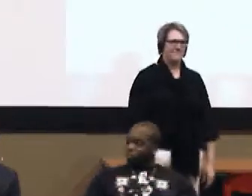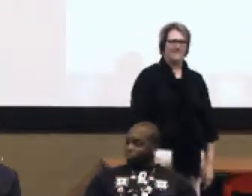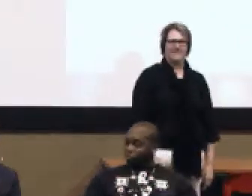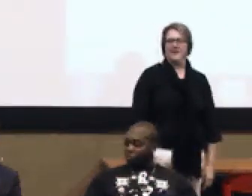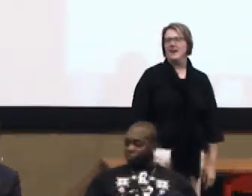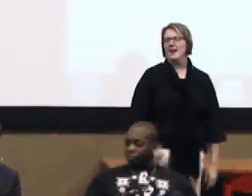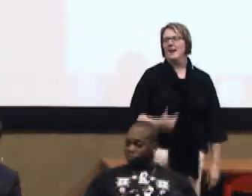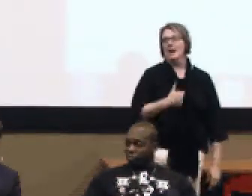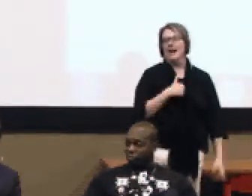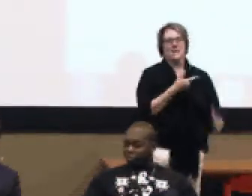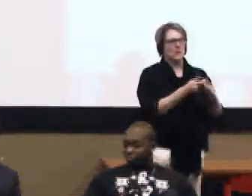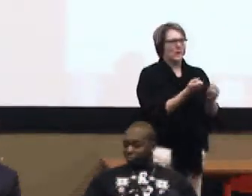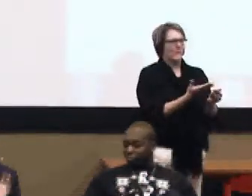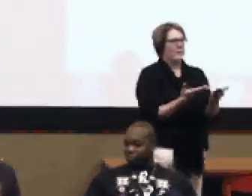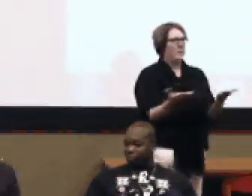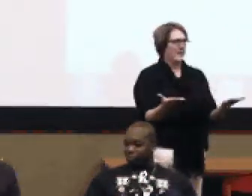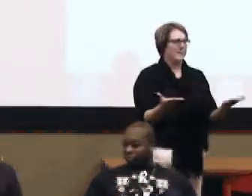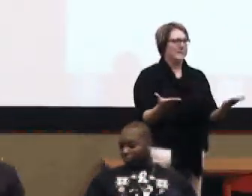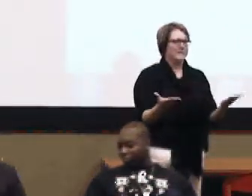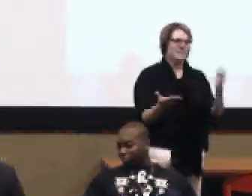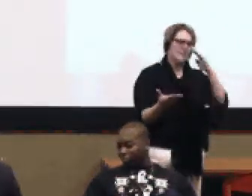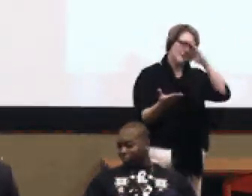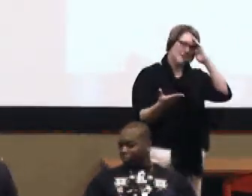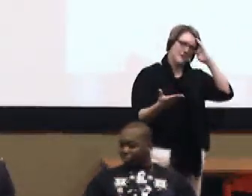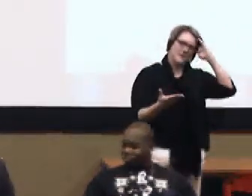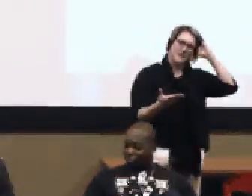I've started a couple of things. Yeah.